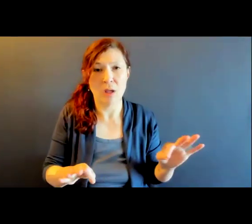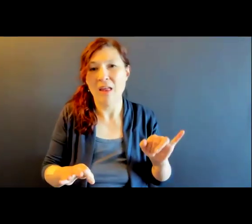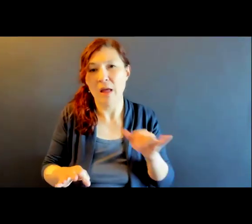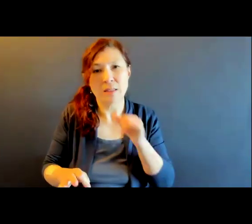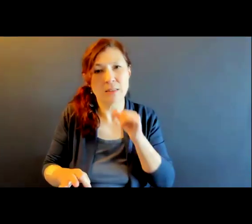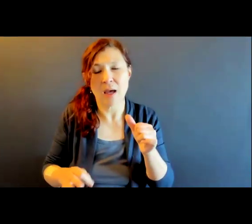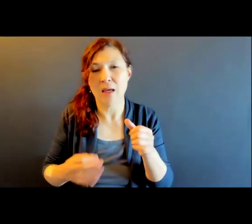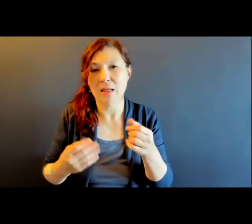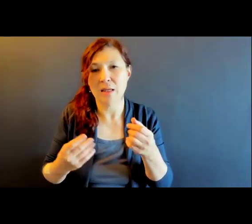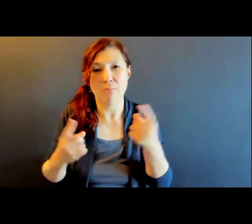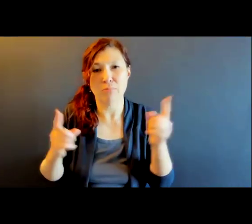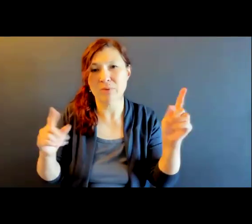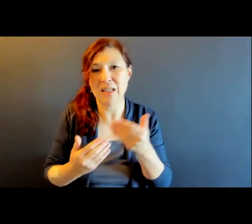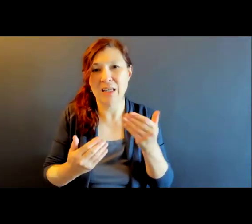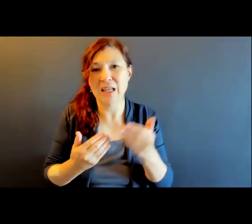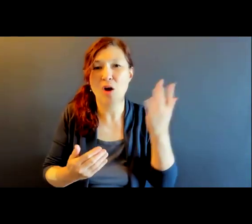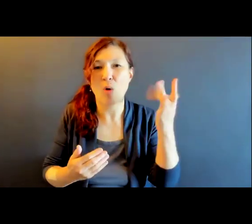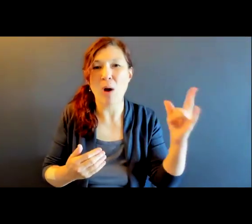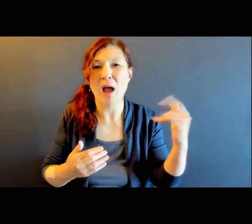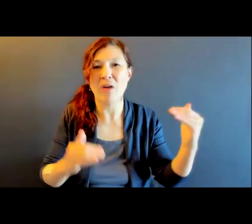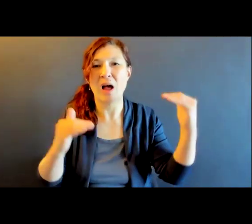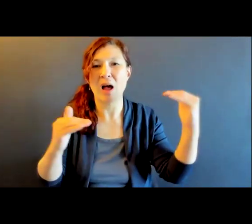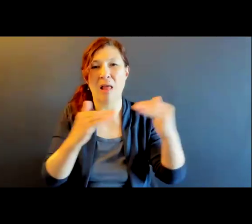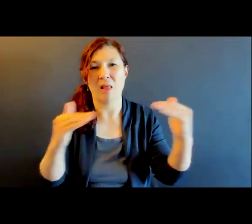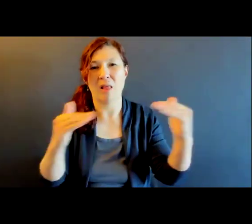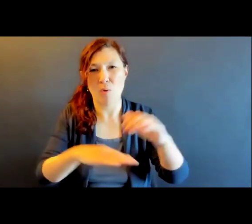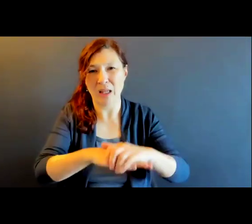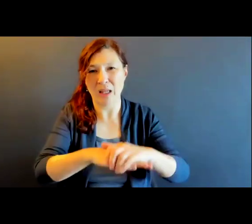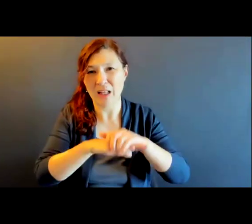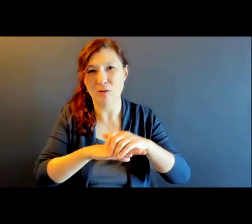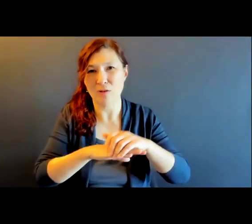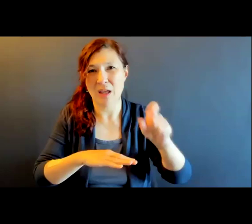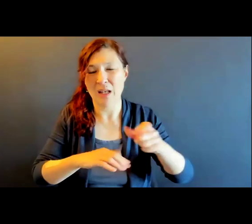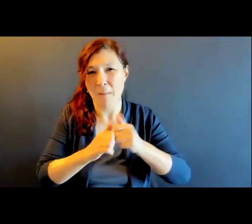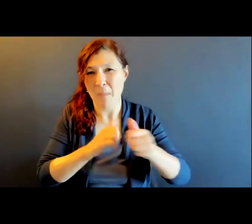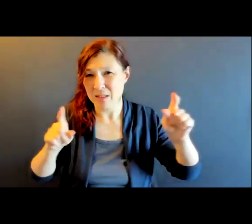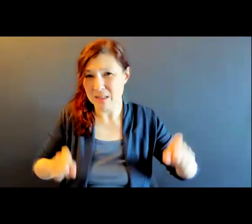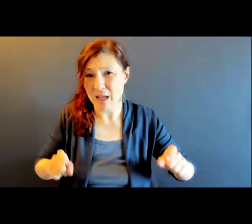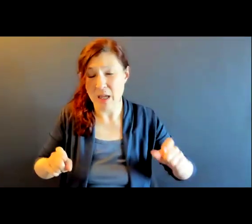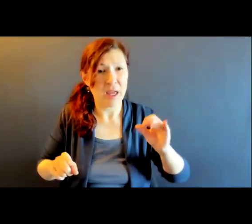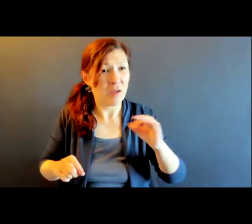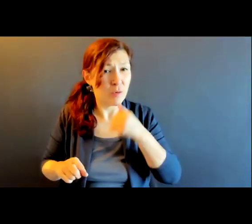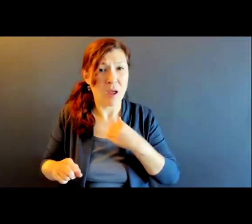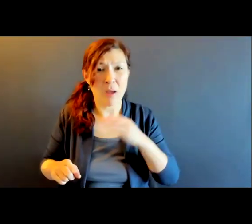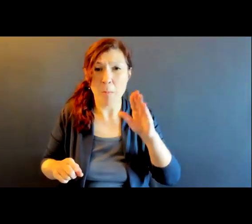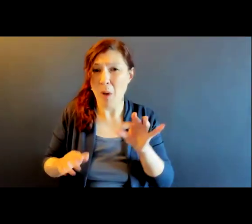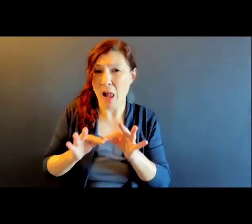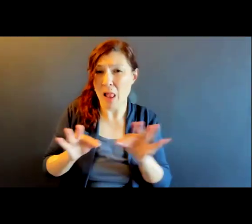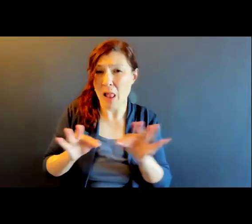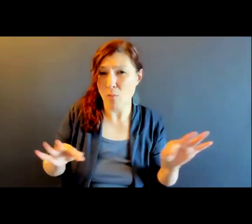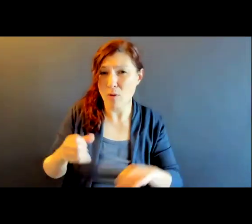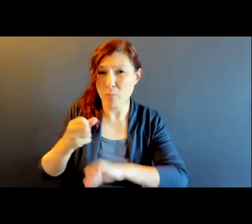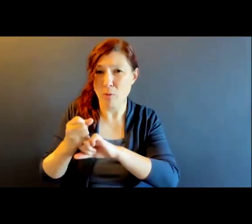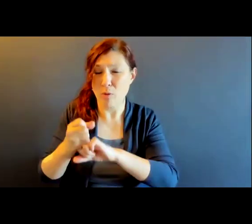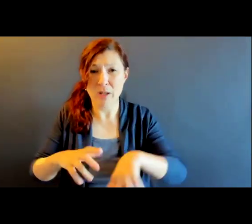high level of academic English required to pass all subject exams. Lack of bilingual support in test prep,